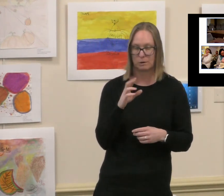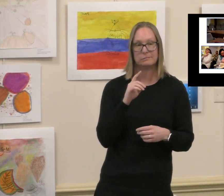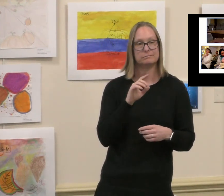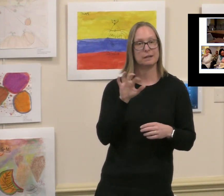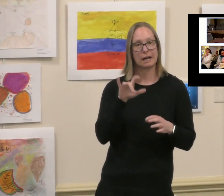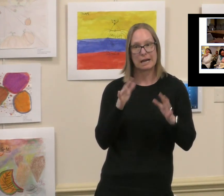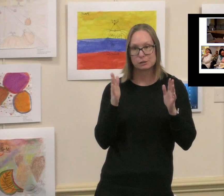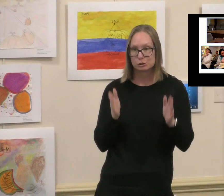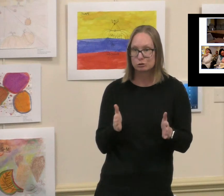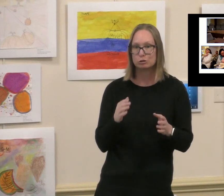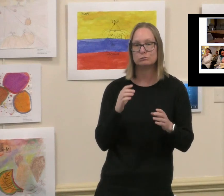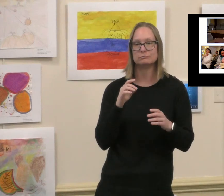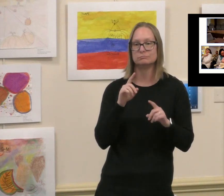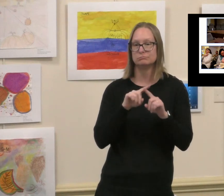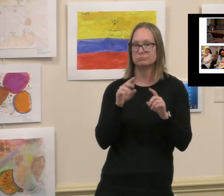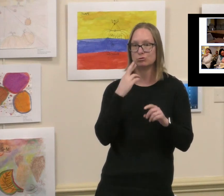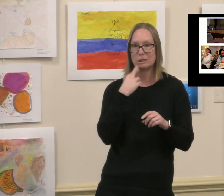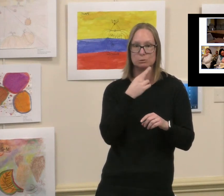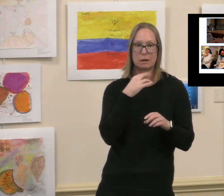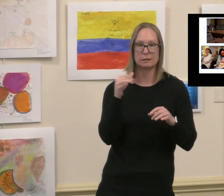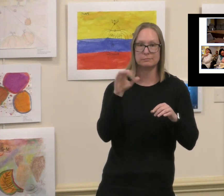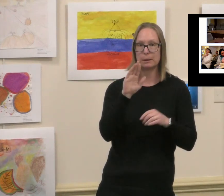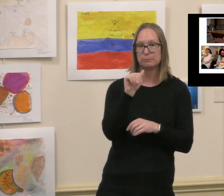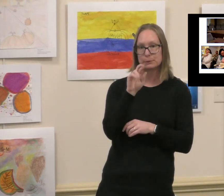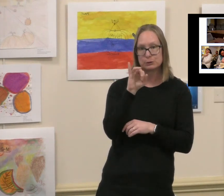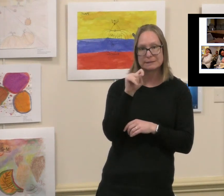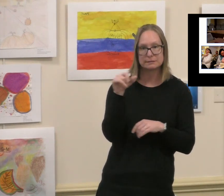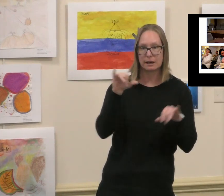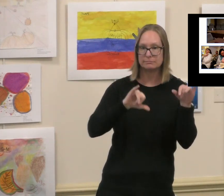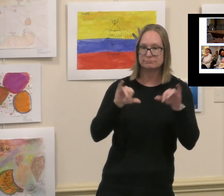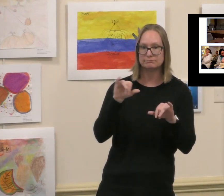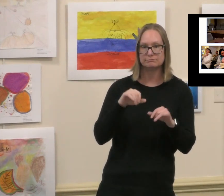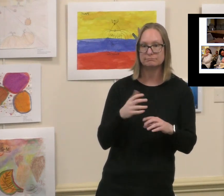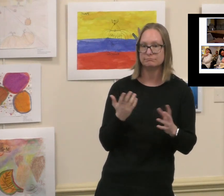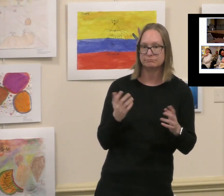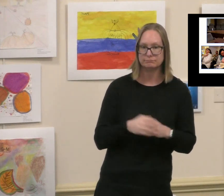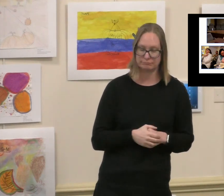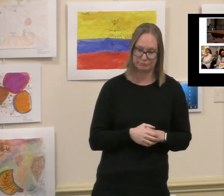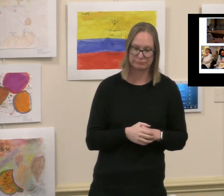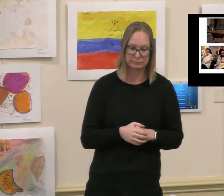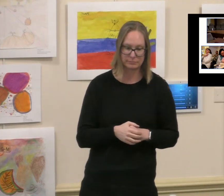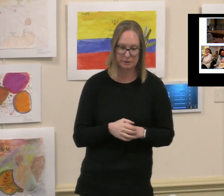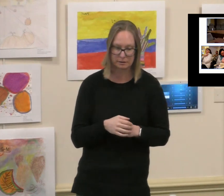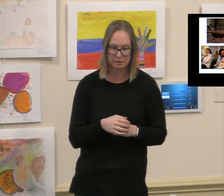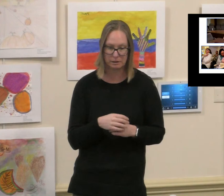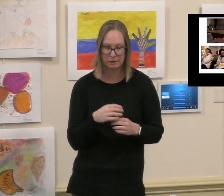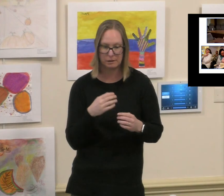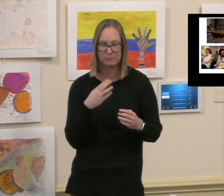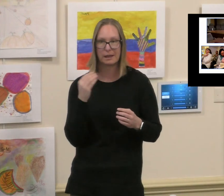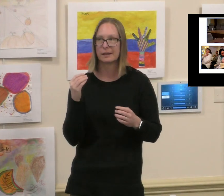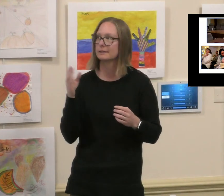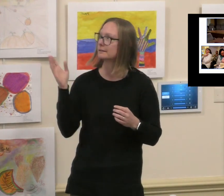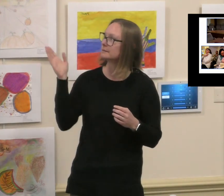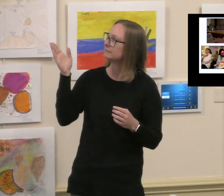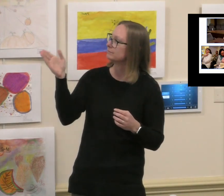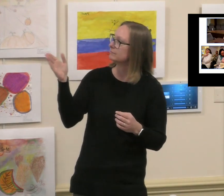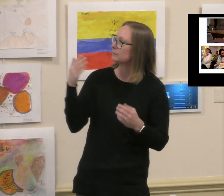and cashiers, a variety of restaurants, deaf baristas at Starbucks.